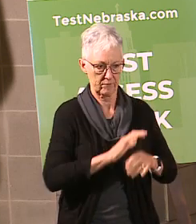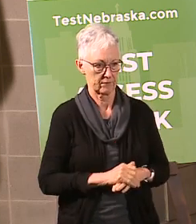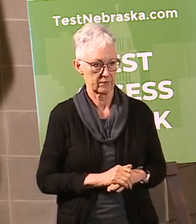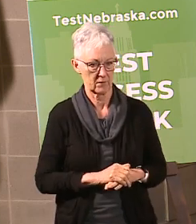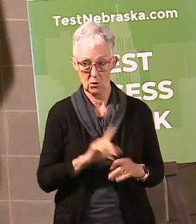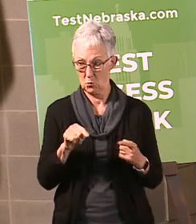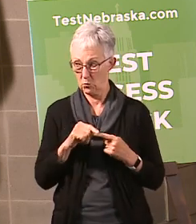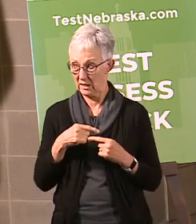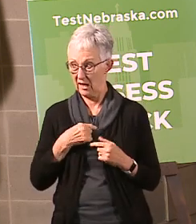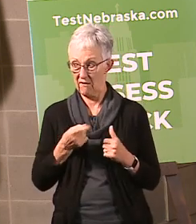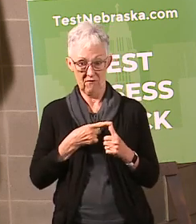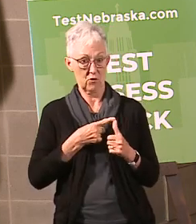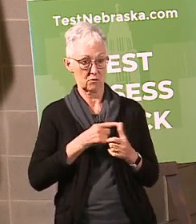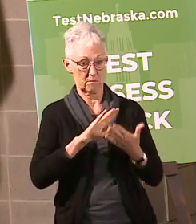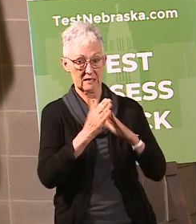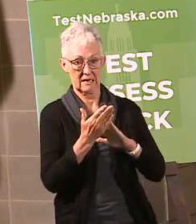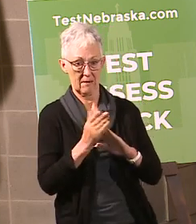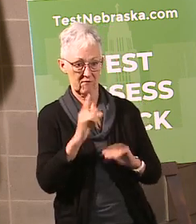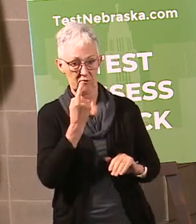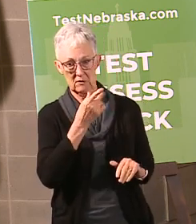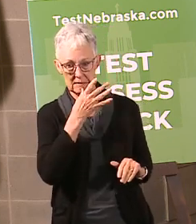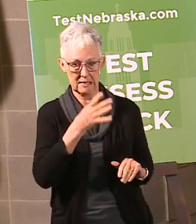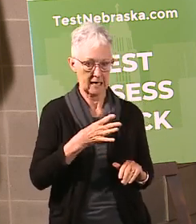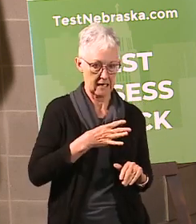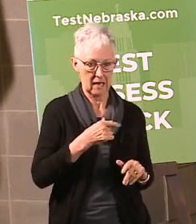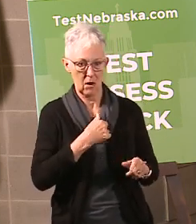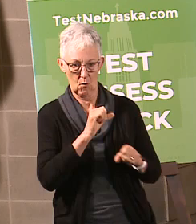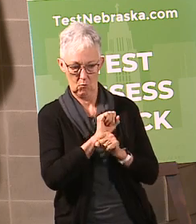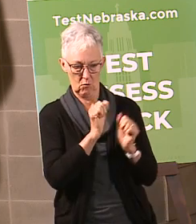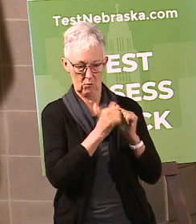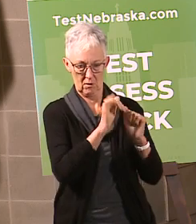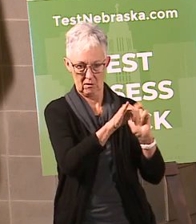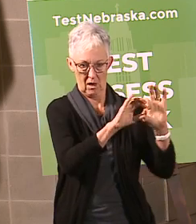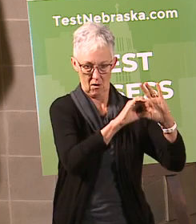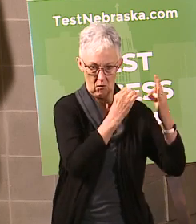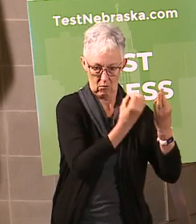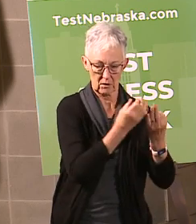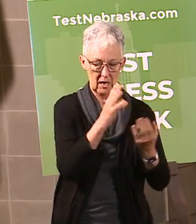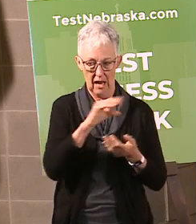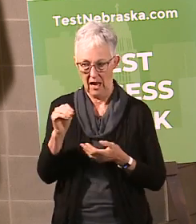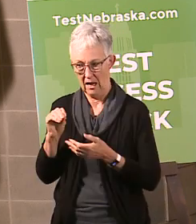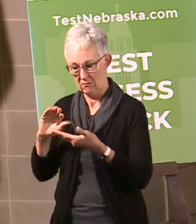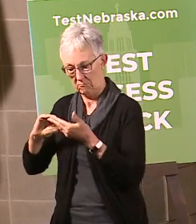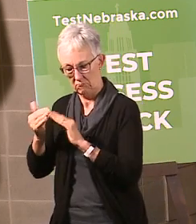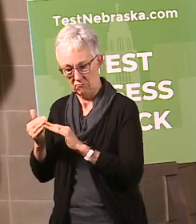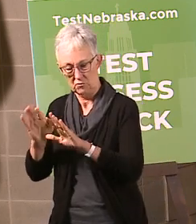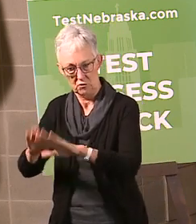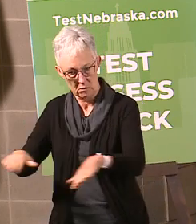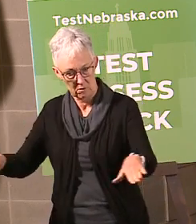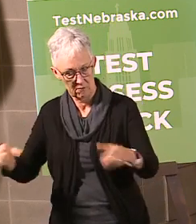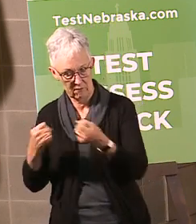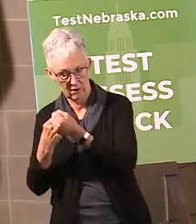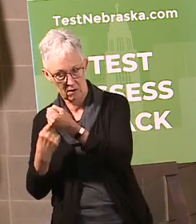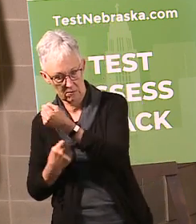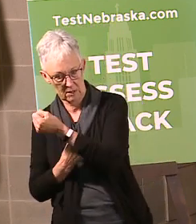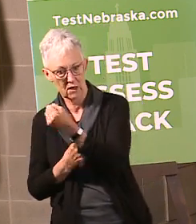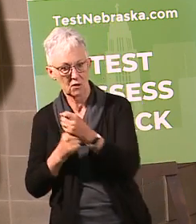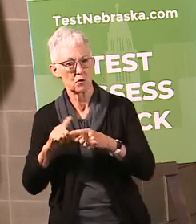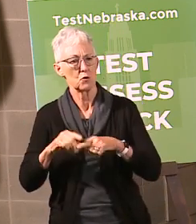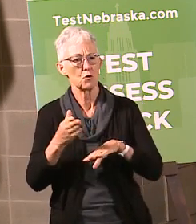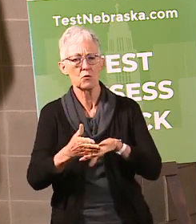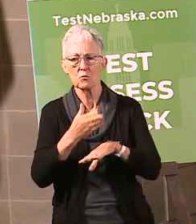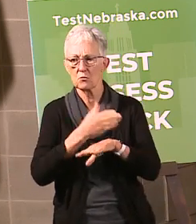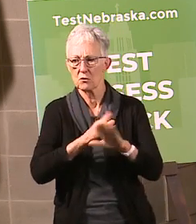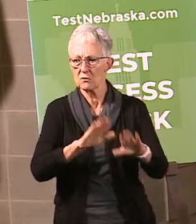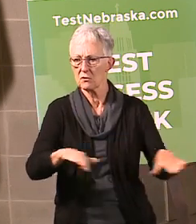began working with the community collaborations as well as Nebraska Children and Families Foundation to help improve child welfare and well-being